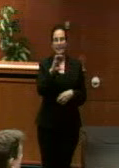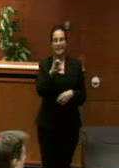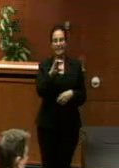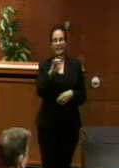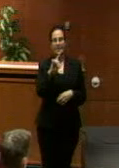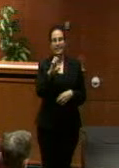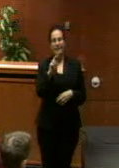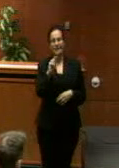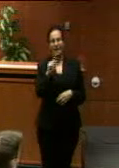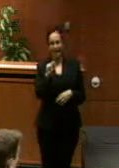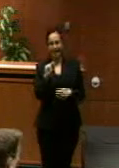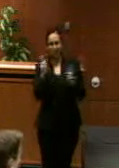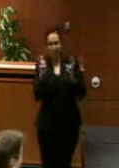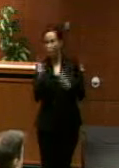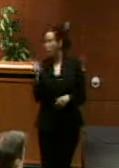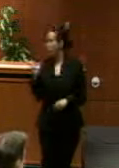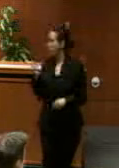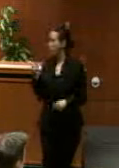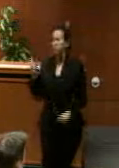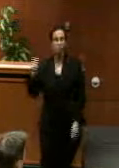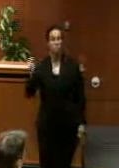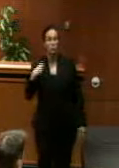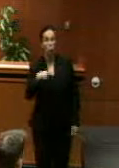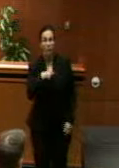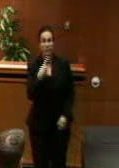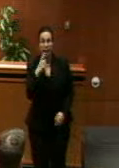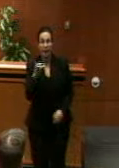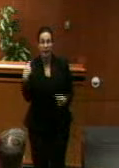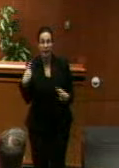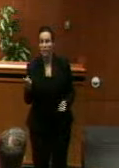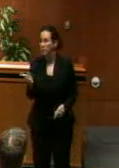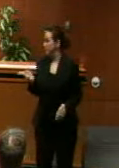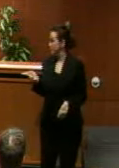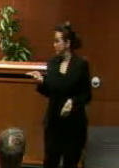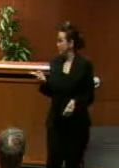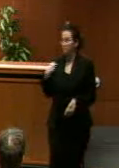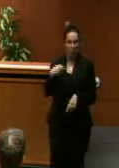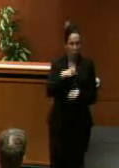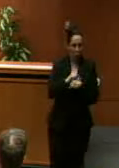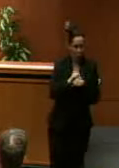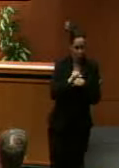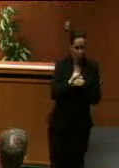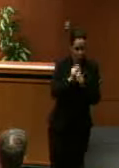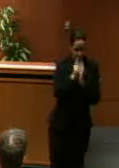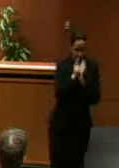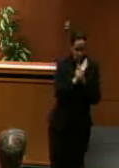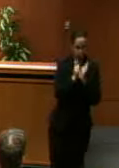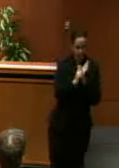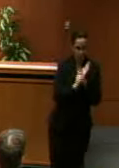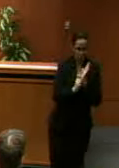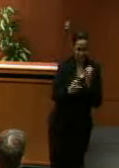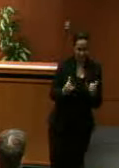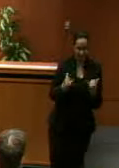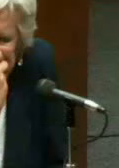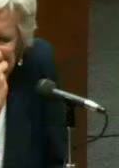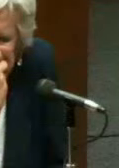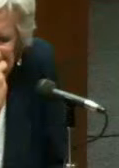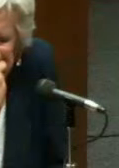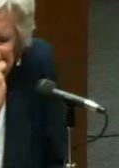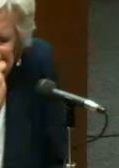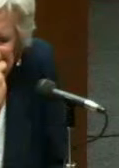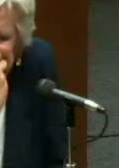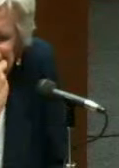for a while too. And so, and we're in year 5 and working on the legislation. And actually, but we're not waiting for the